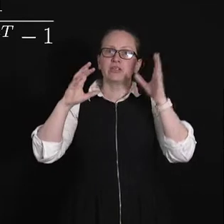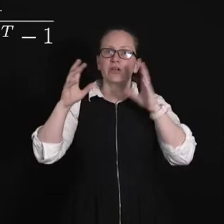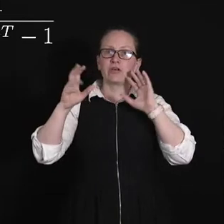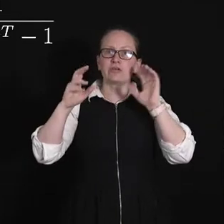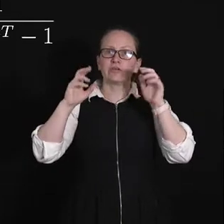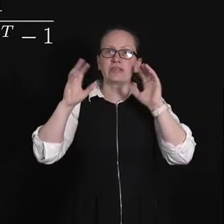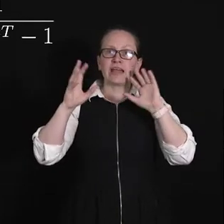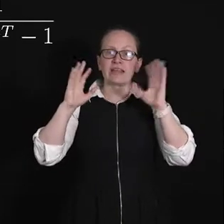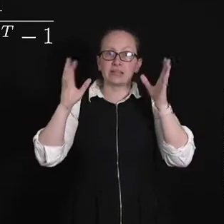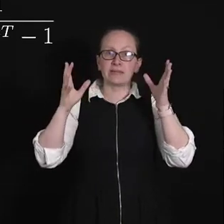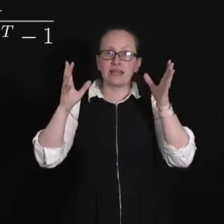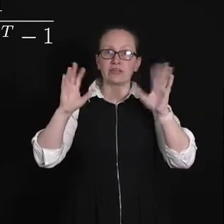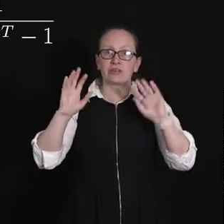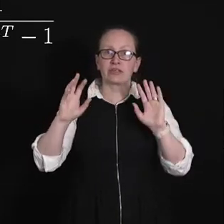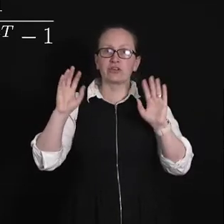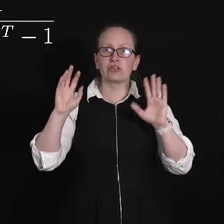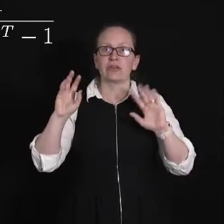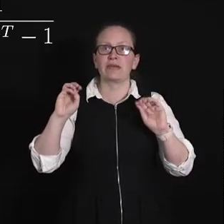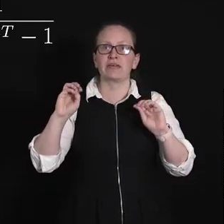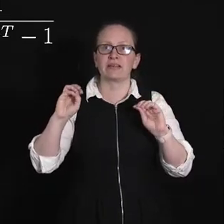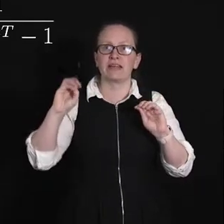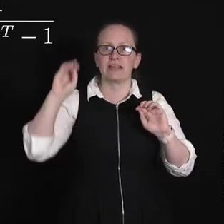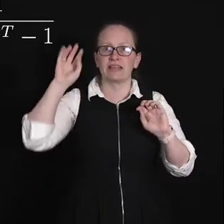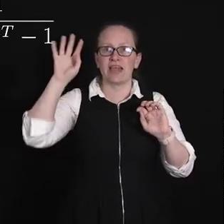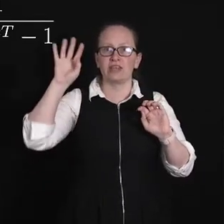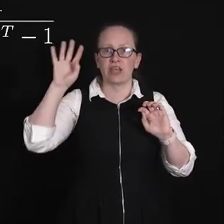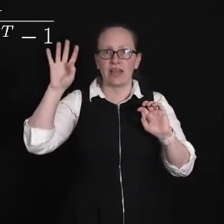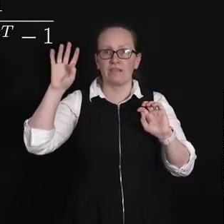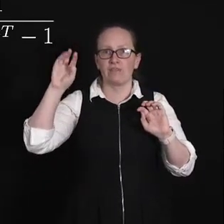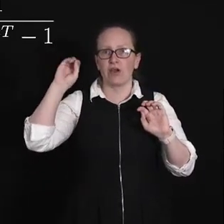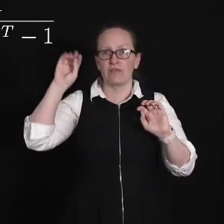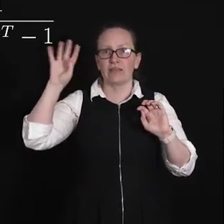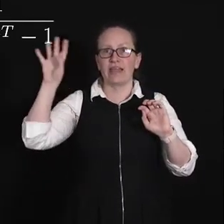So that exponential can also be written as hf over kt.